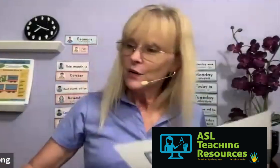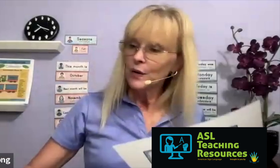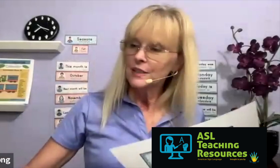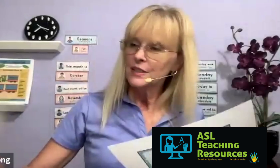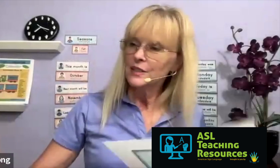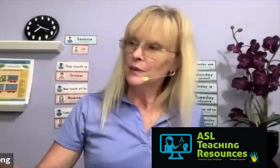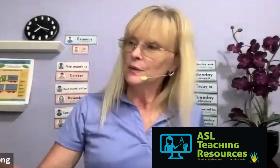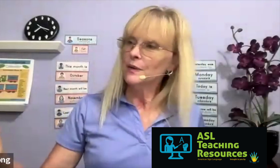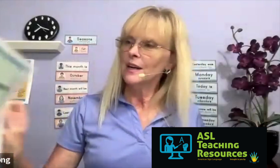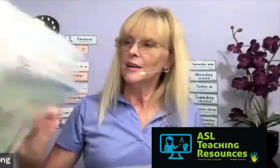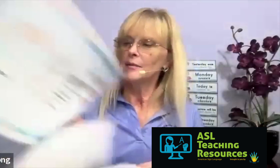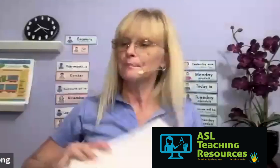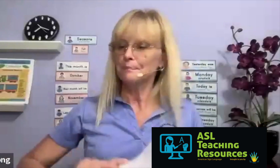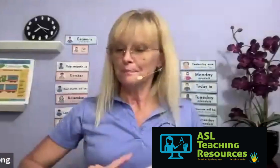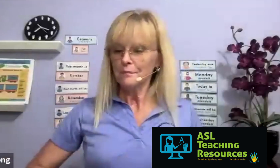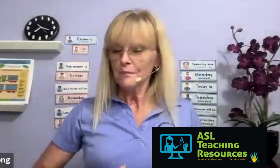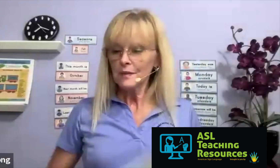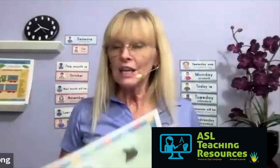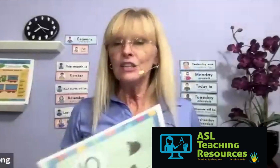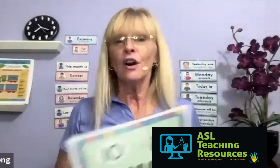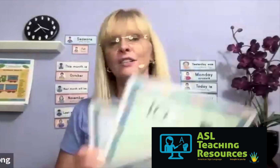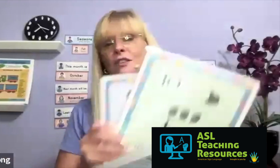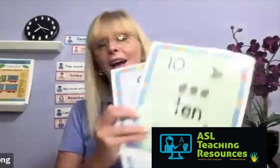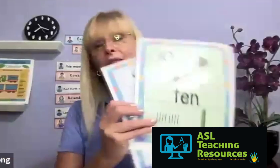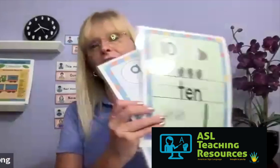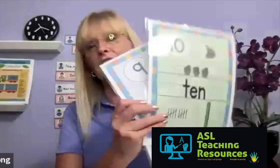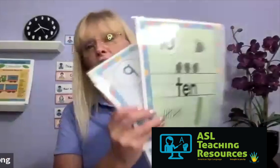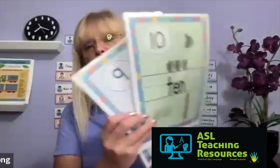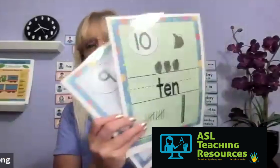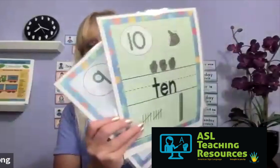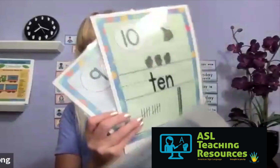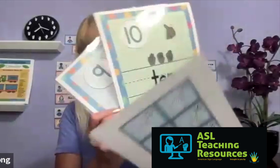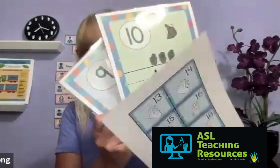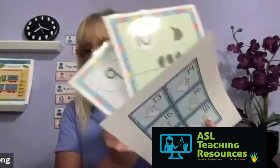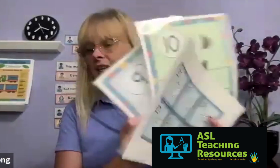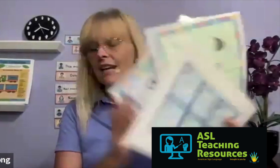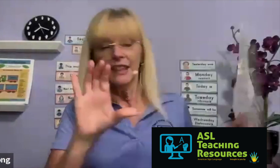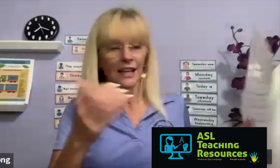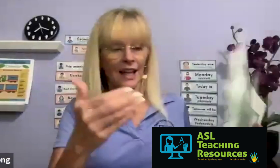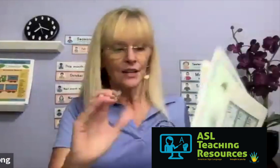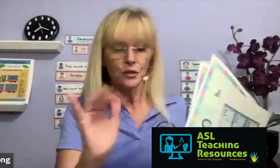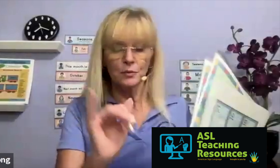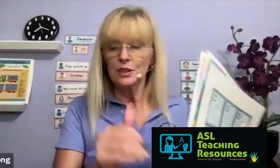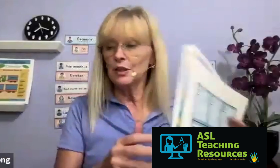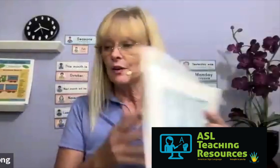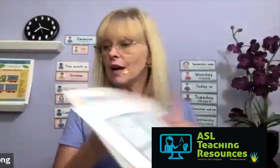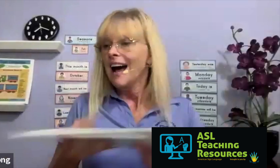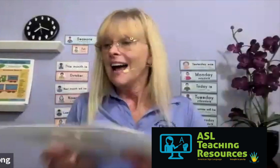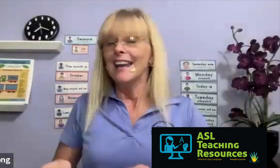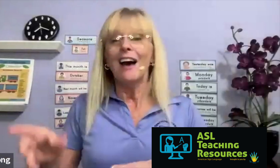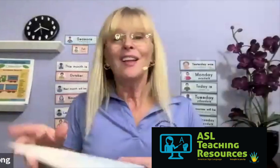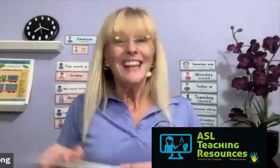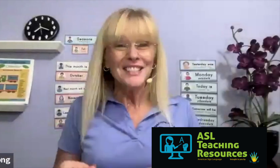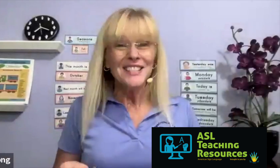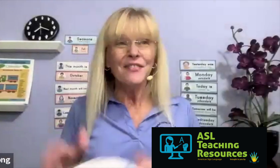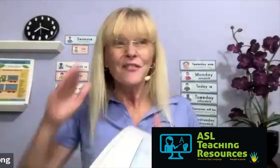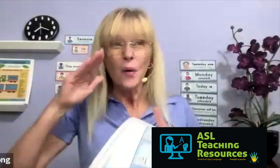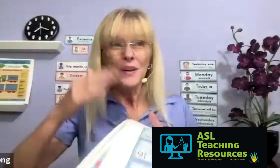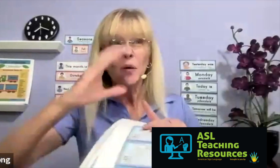going to, and you also have these you can use in the classroom too. Now let's focus on